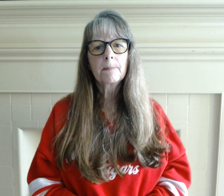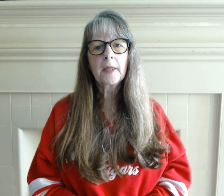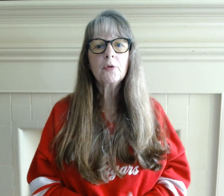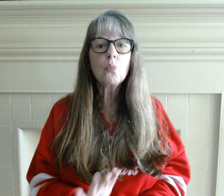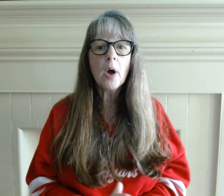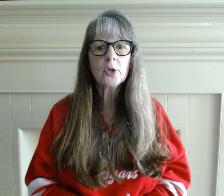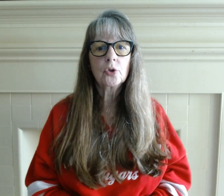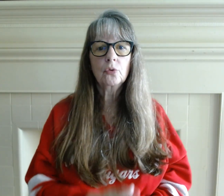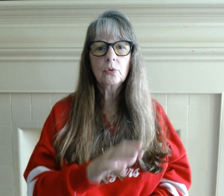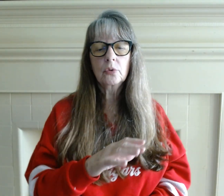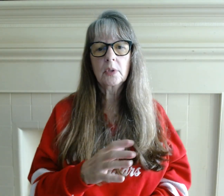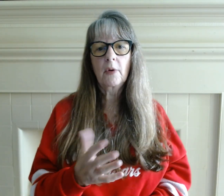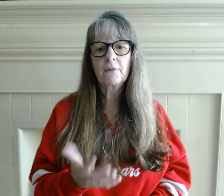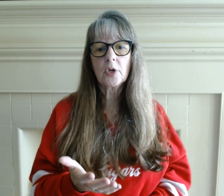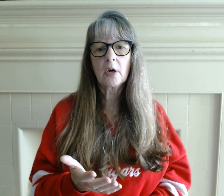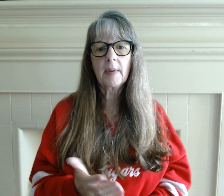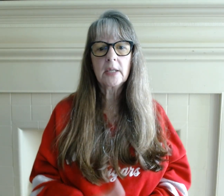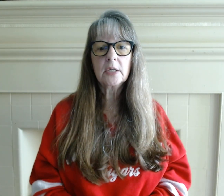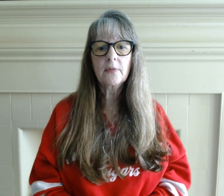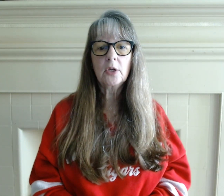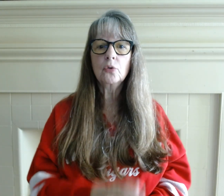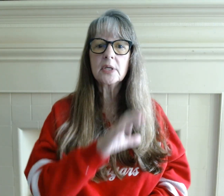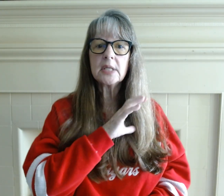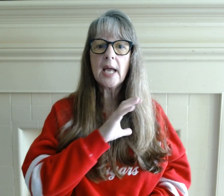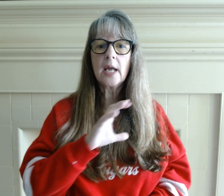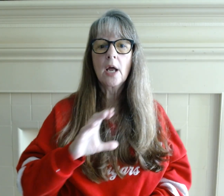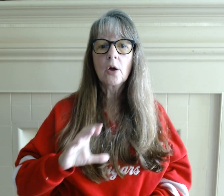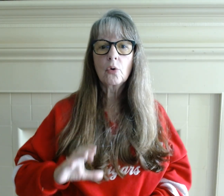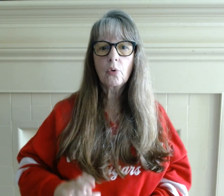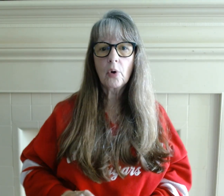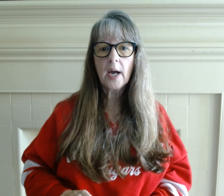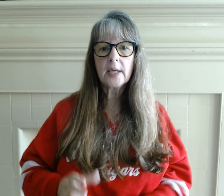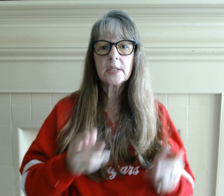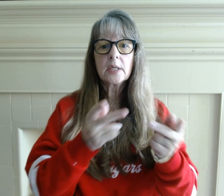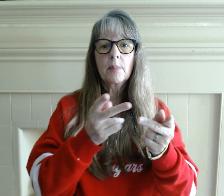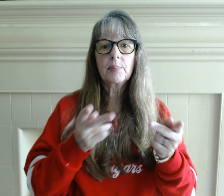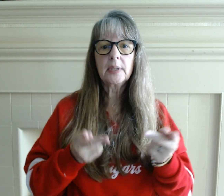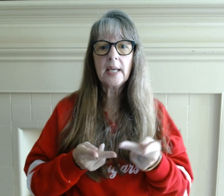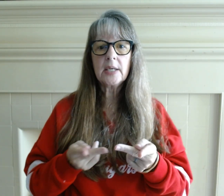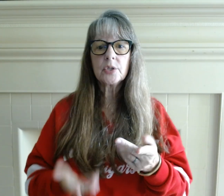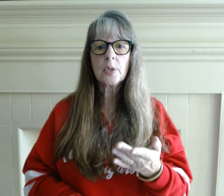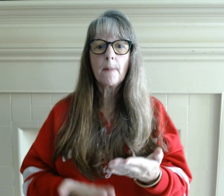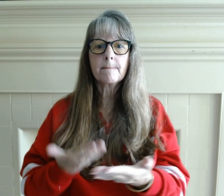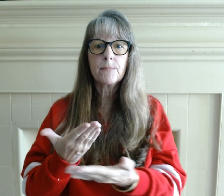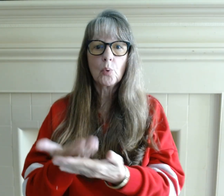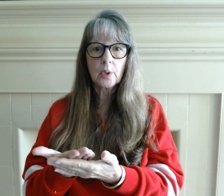you wanted to, if you talk about nativity, you could say Christ's place born.